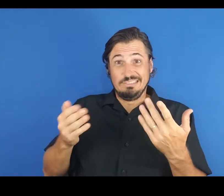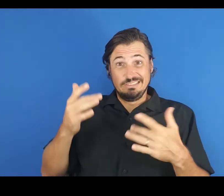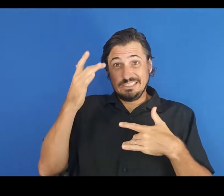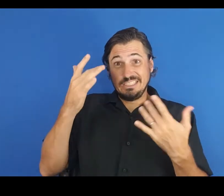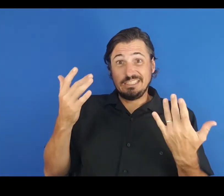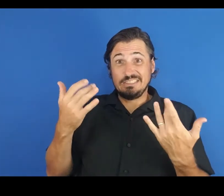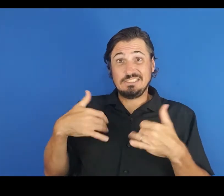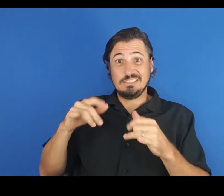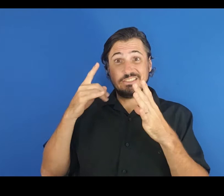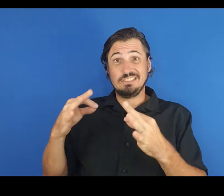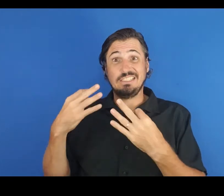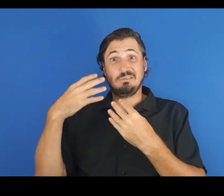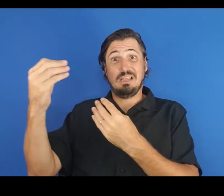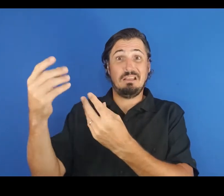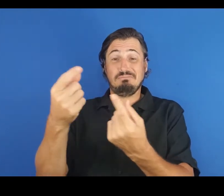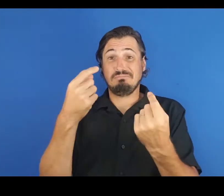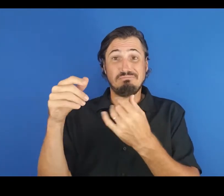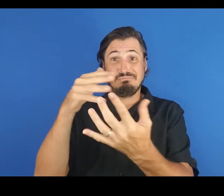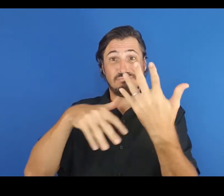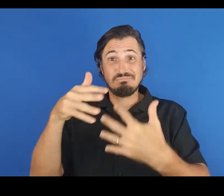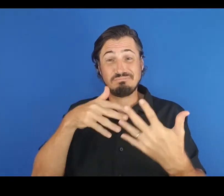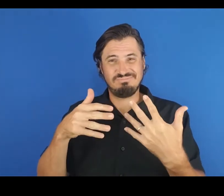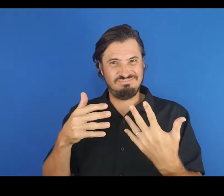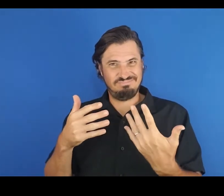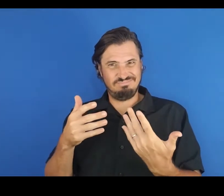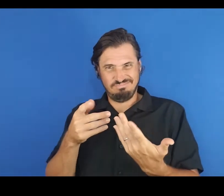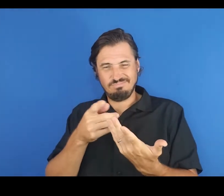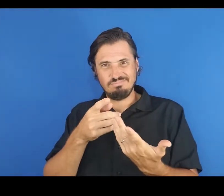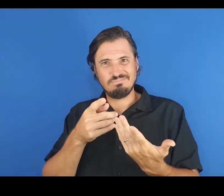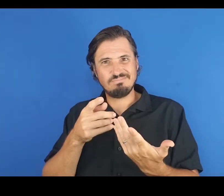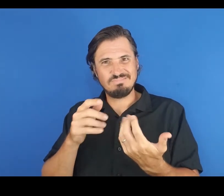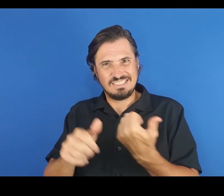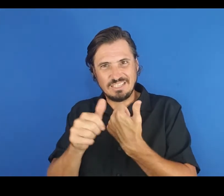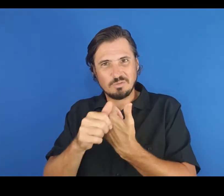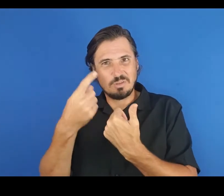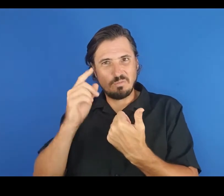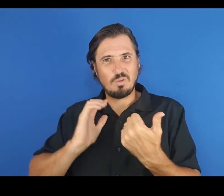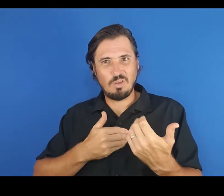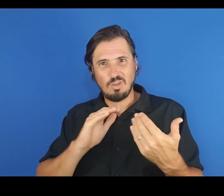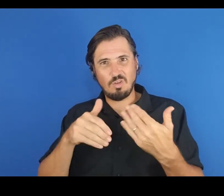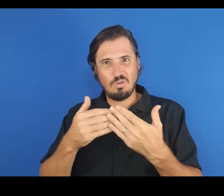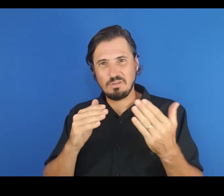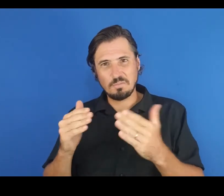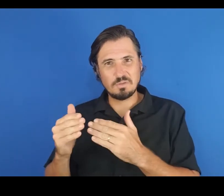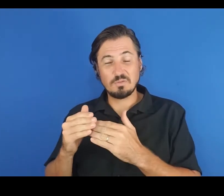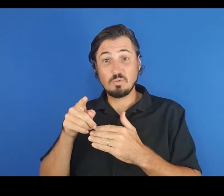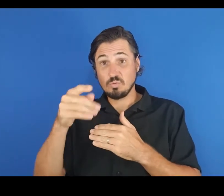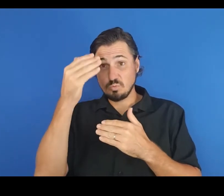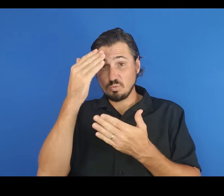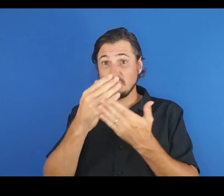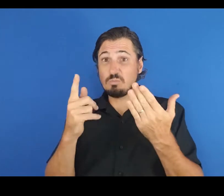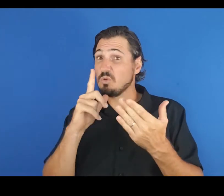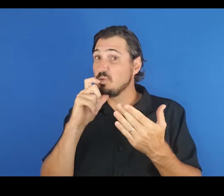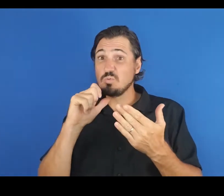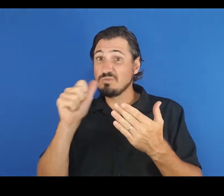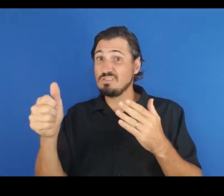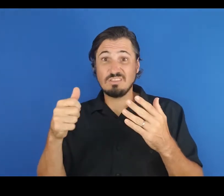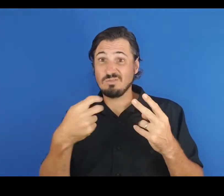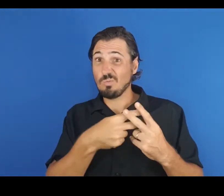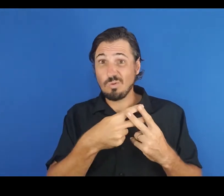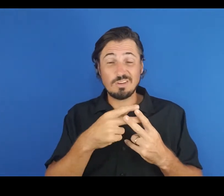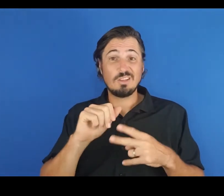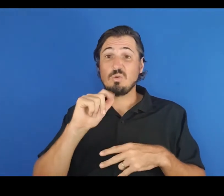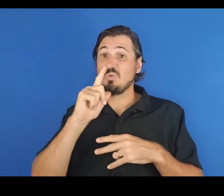infected. They're putting our community at risk. If you know someone who is violating quarantine or